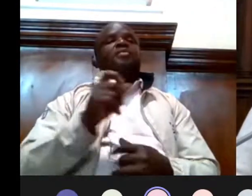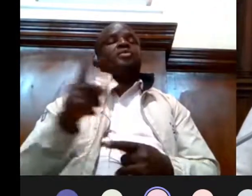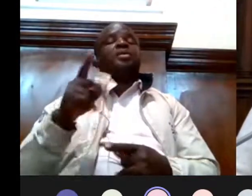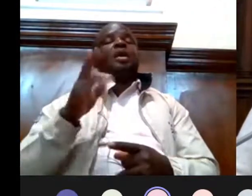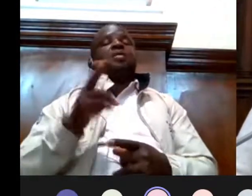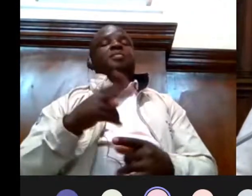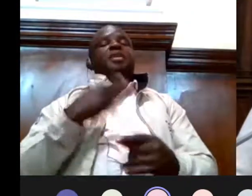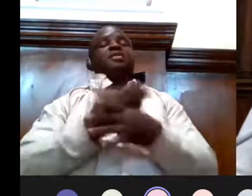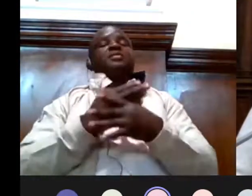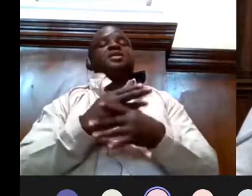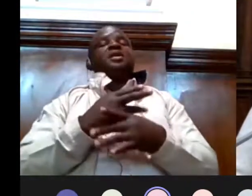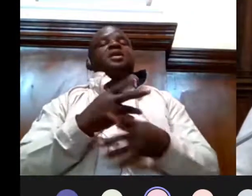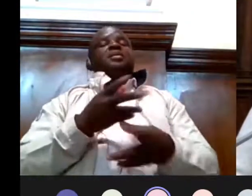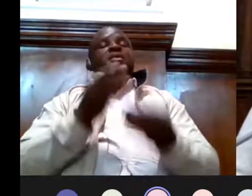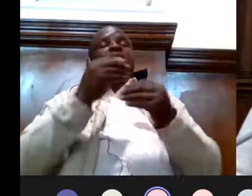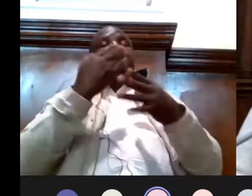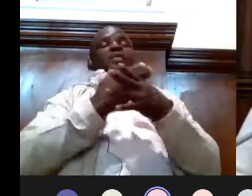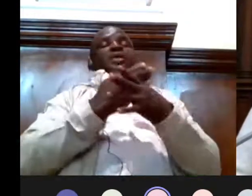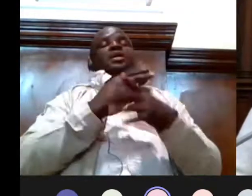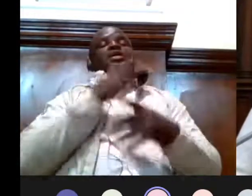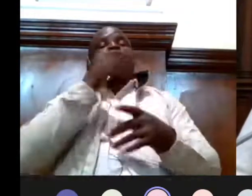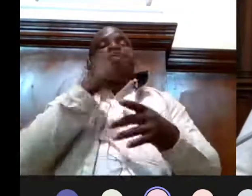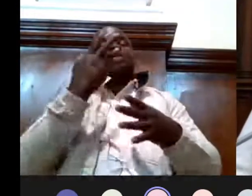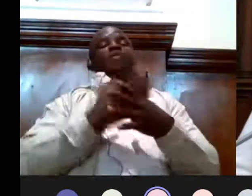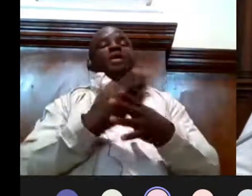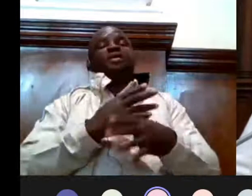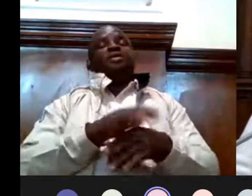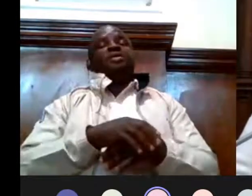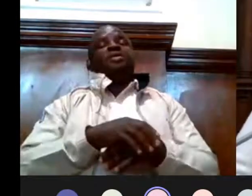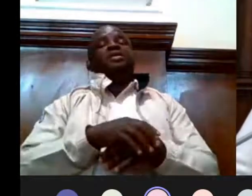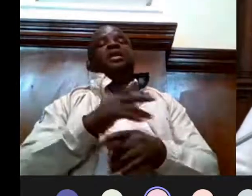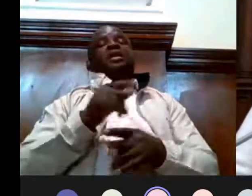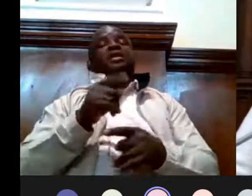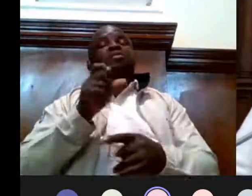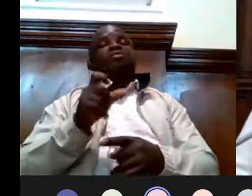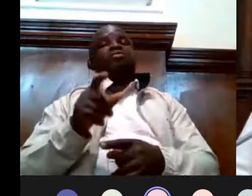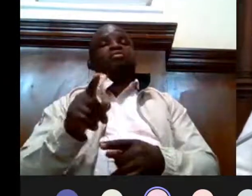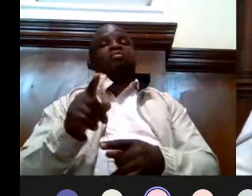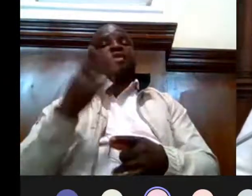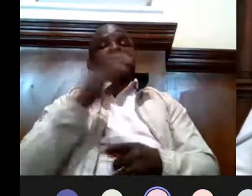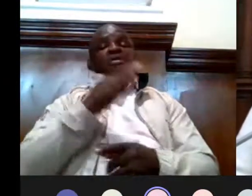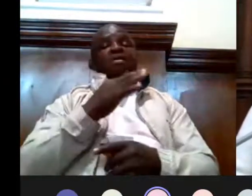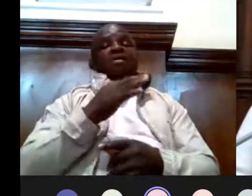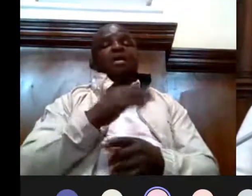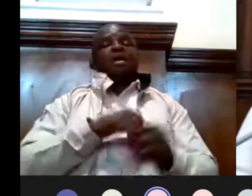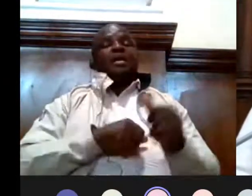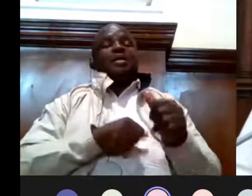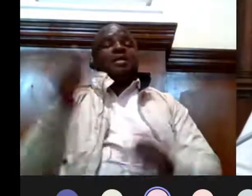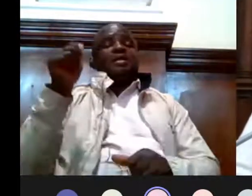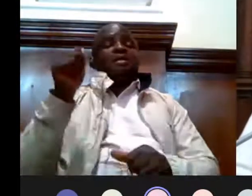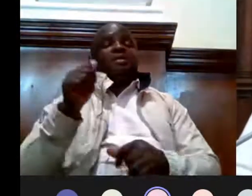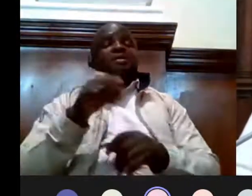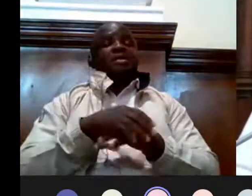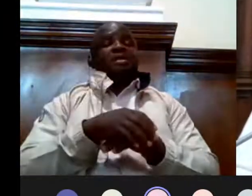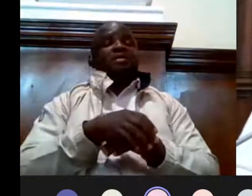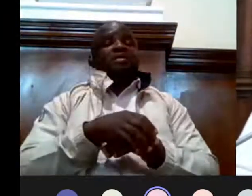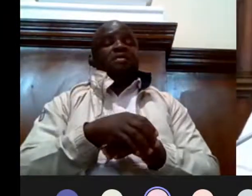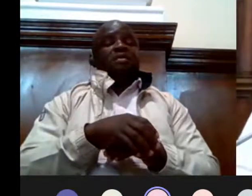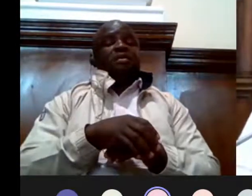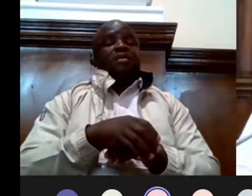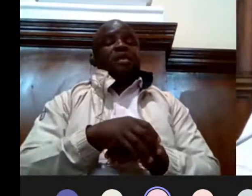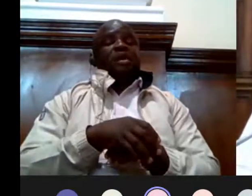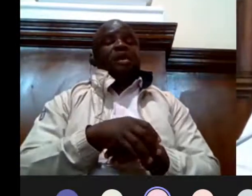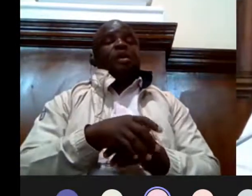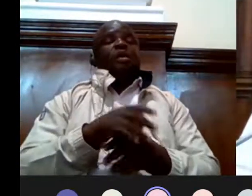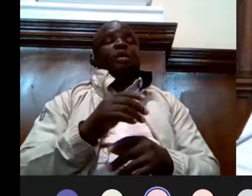native welfare officer can be argued to be the best portrayal of her